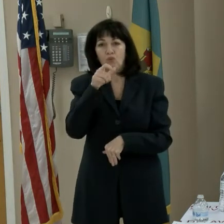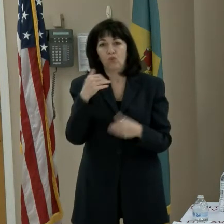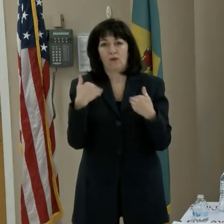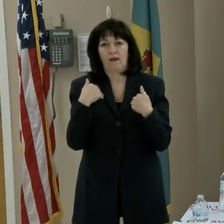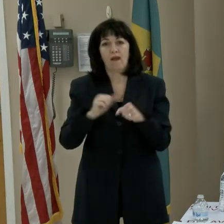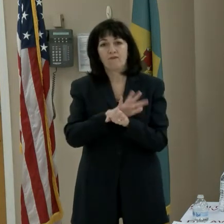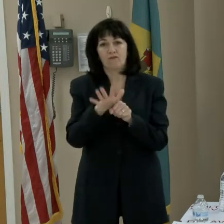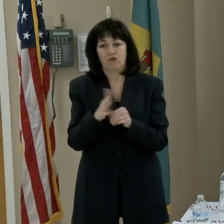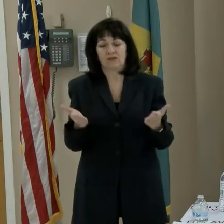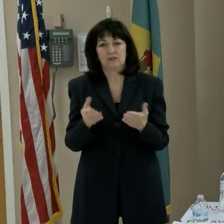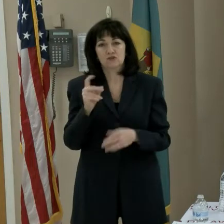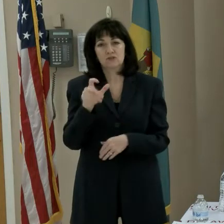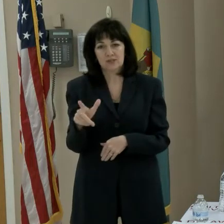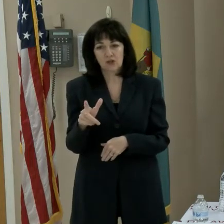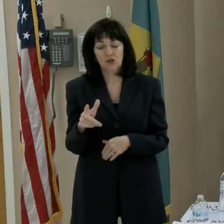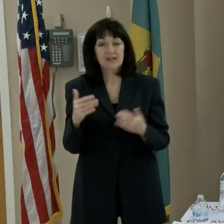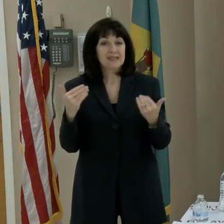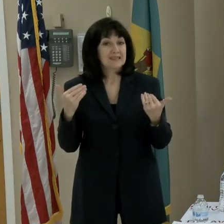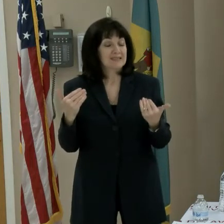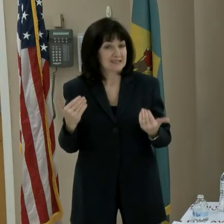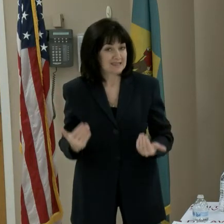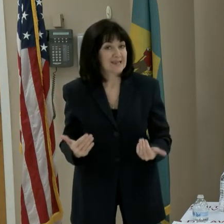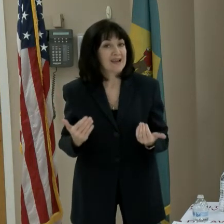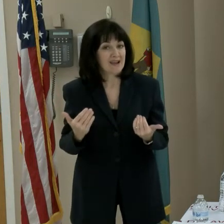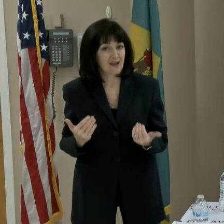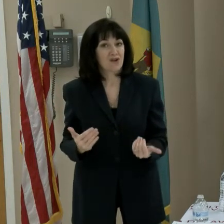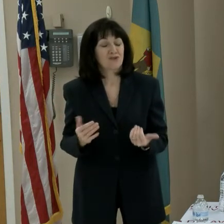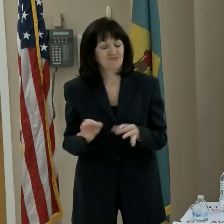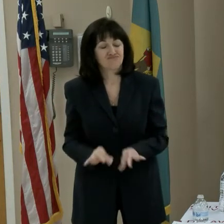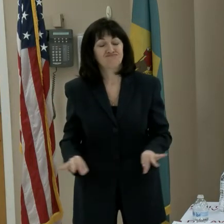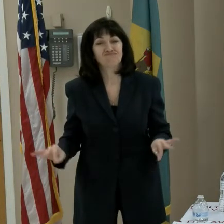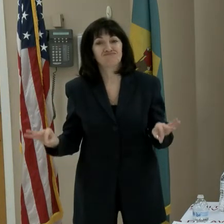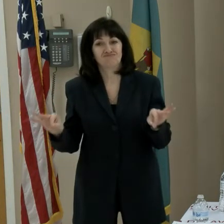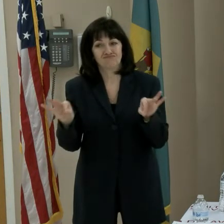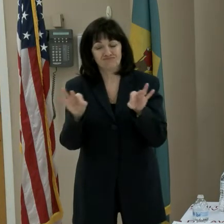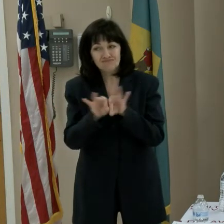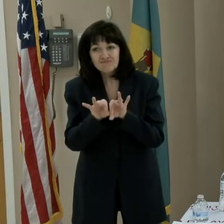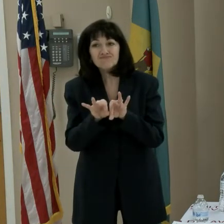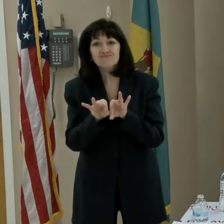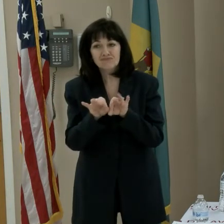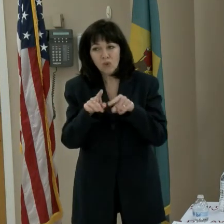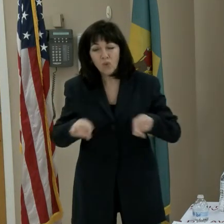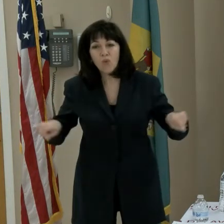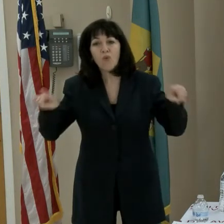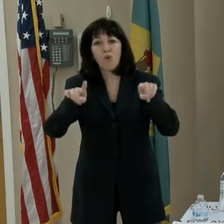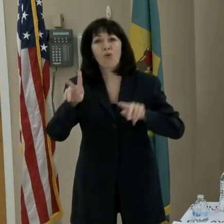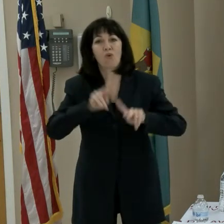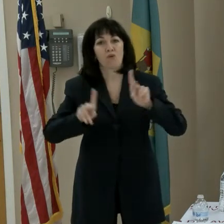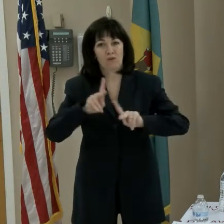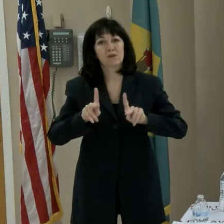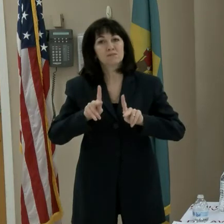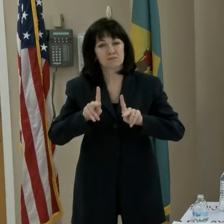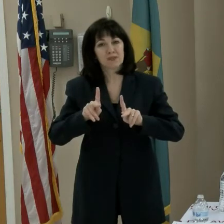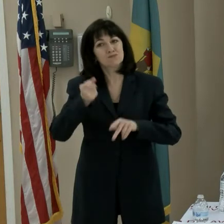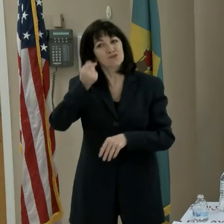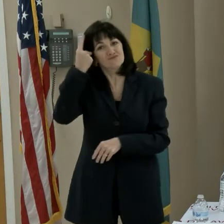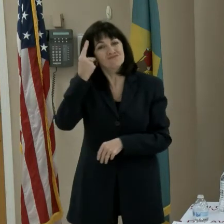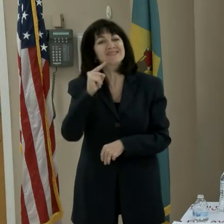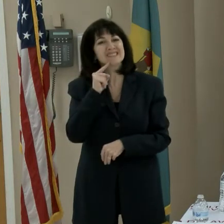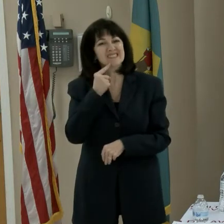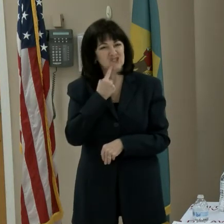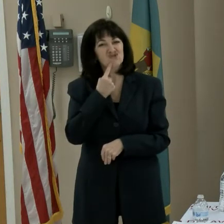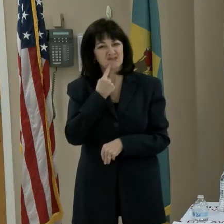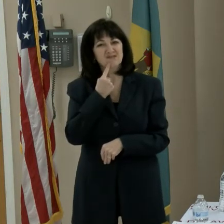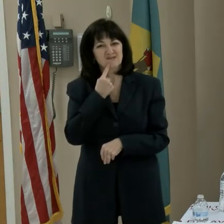Now, more than ever, it is crucial that we all take the steps that are needed